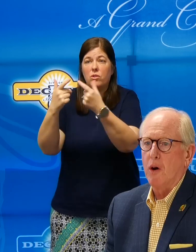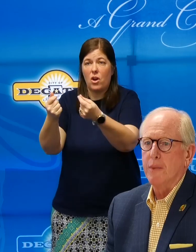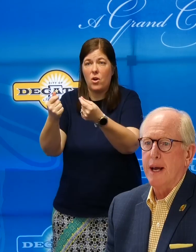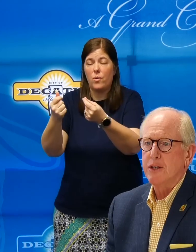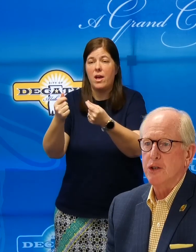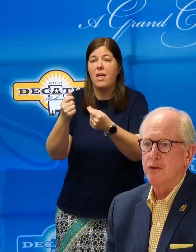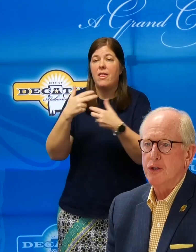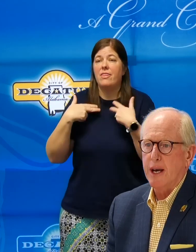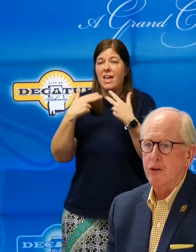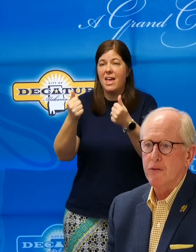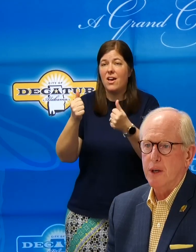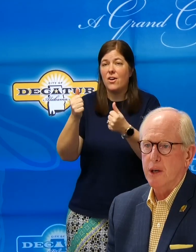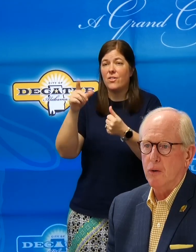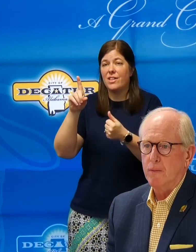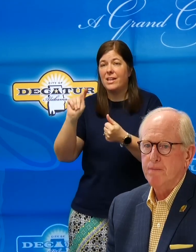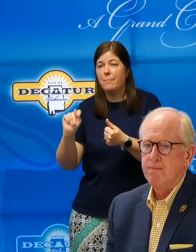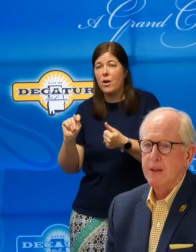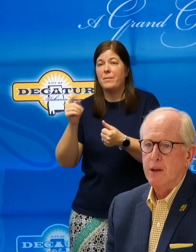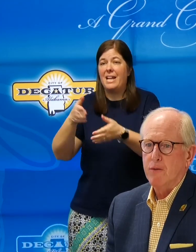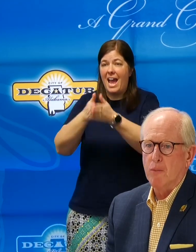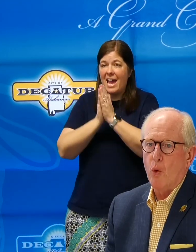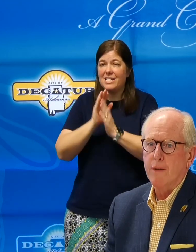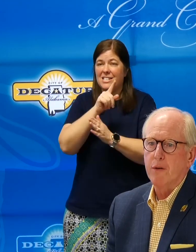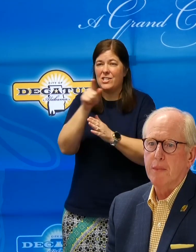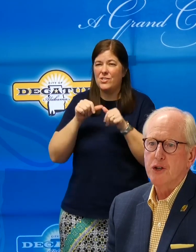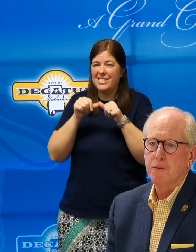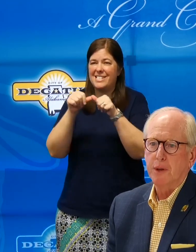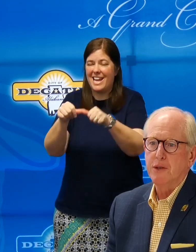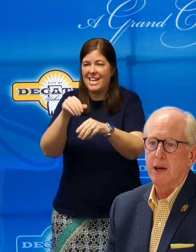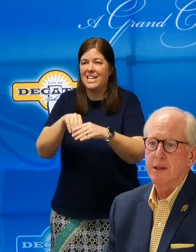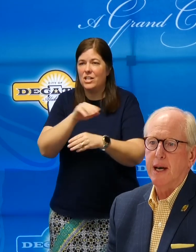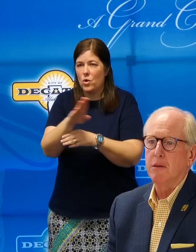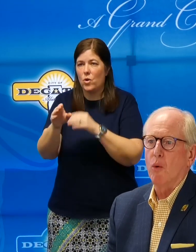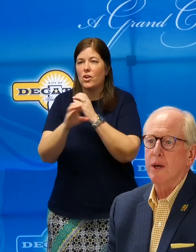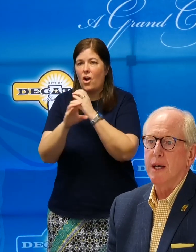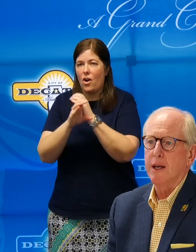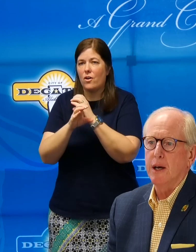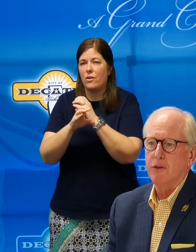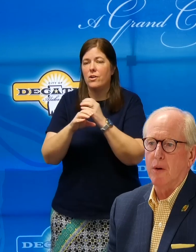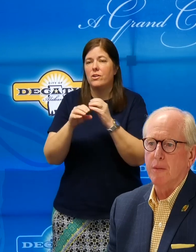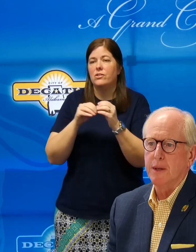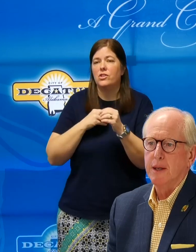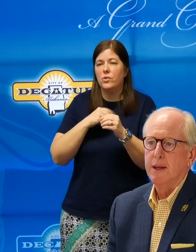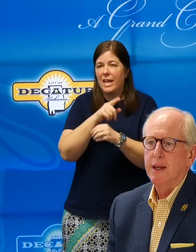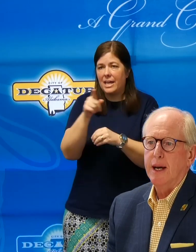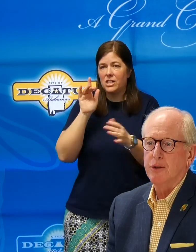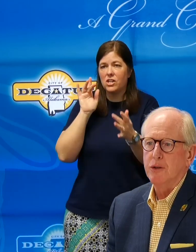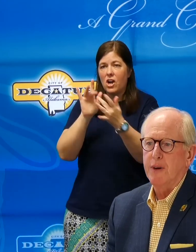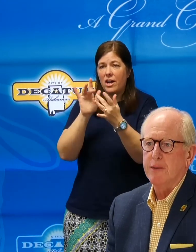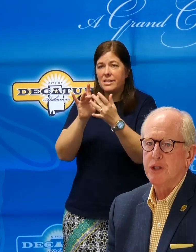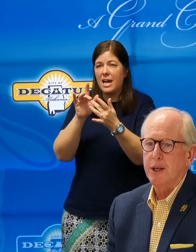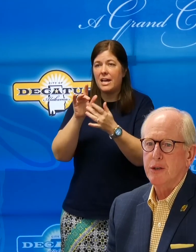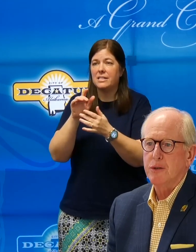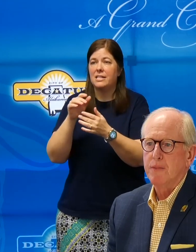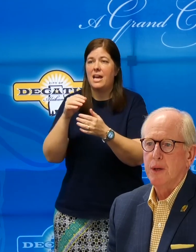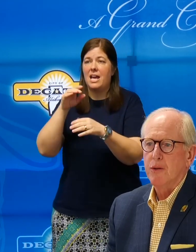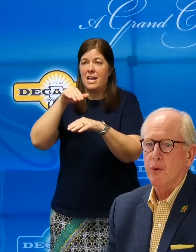health department asks that you stay in your vehicle. For more information, please contact the Morgan County Health Department at